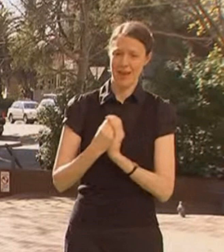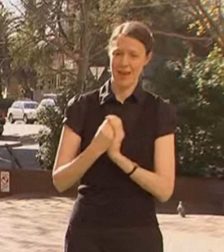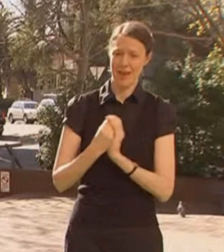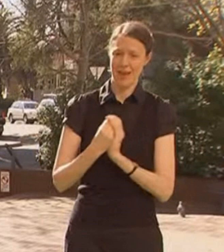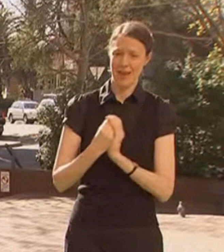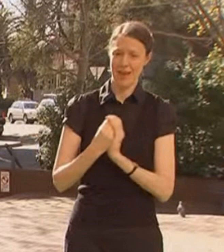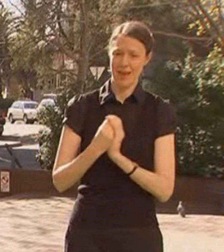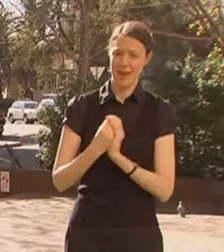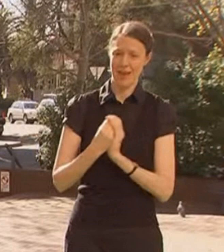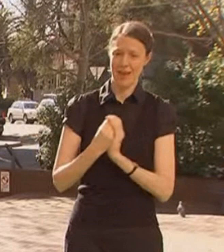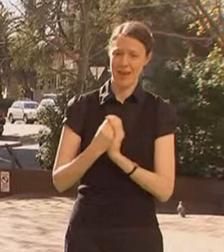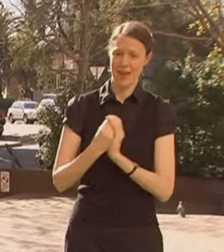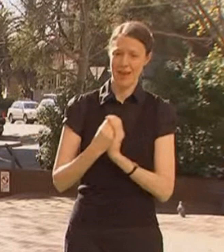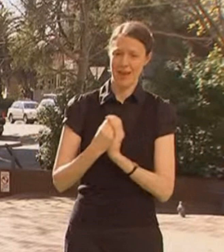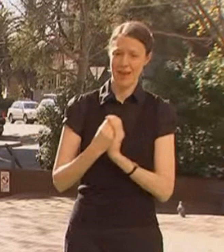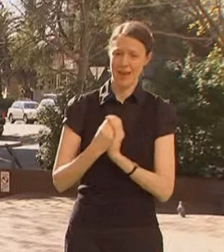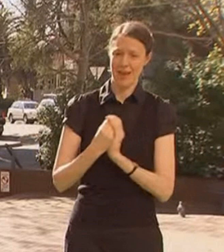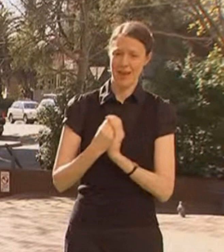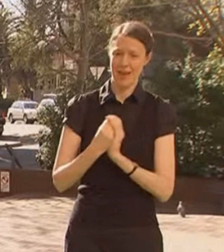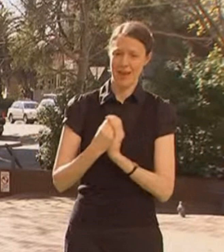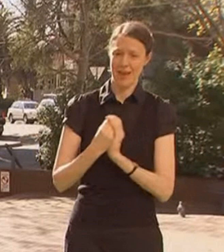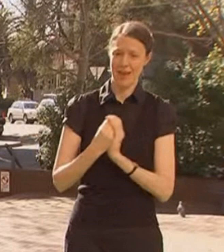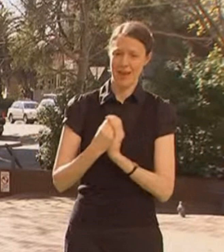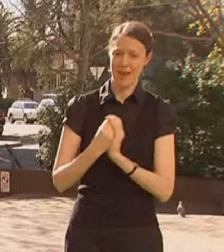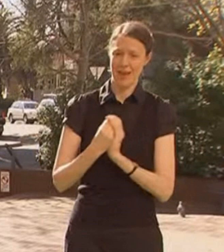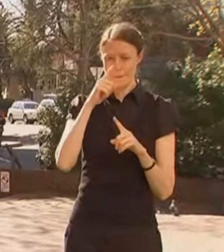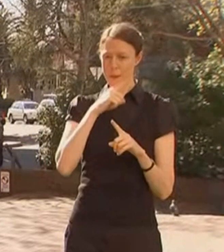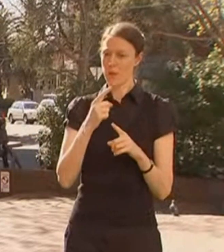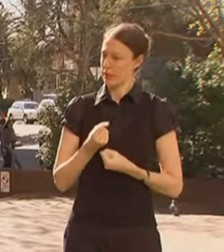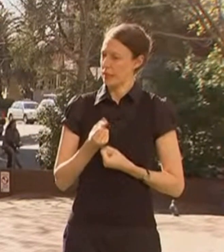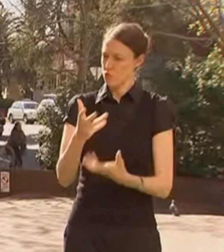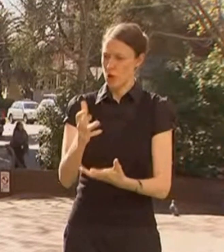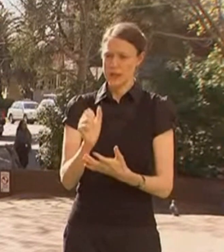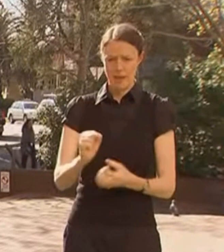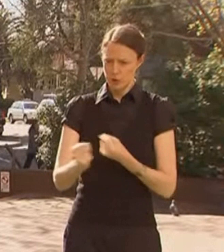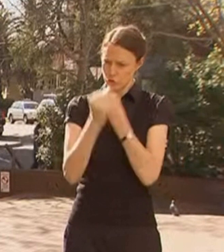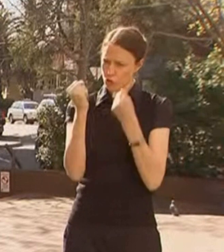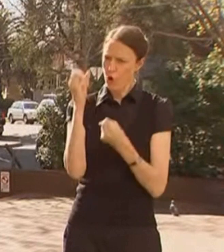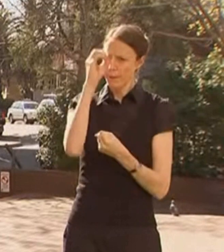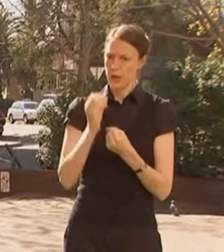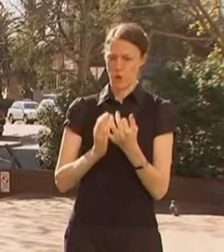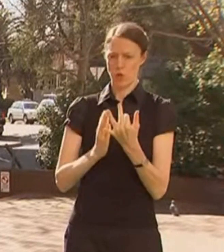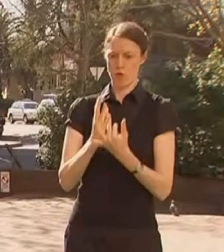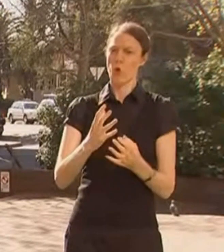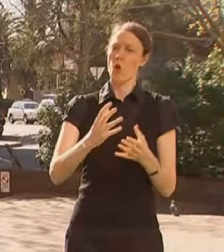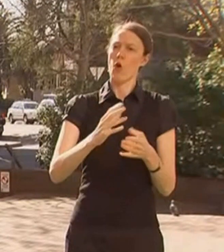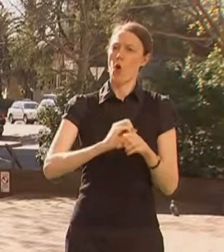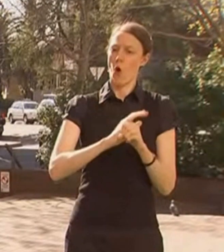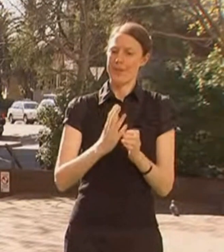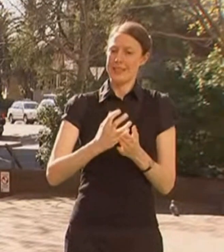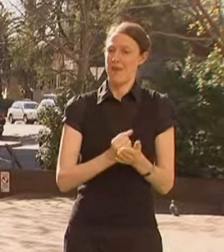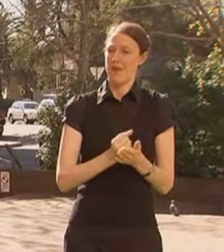part of the same great journey to keep us all safe. I did not give the green light, can I